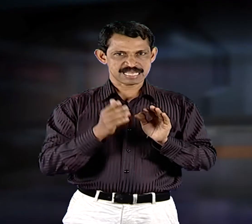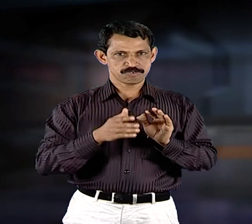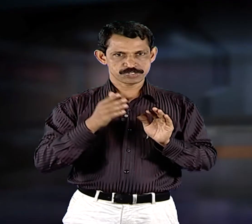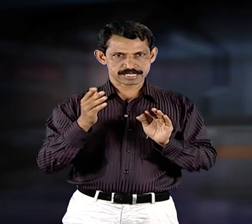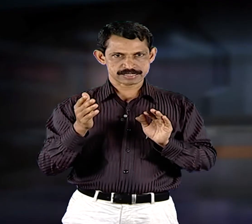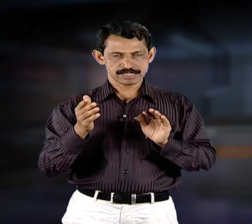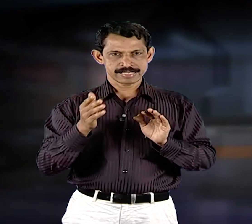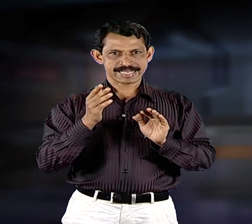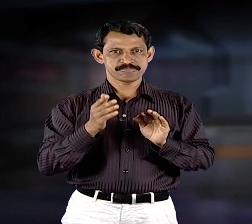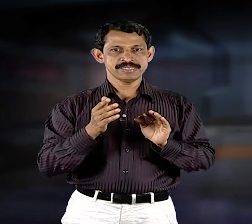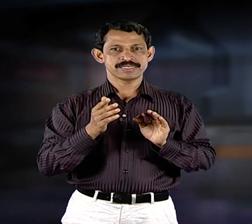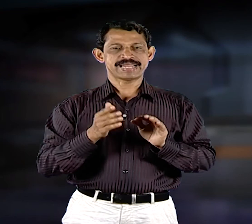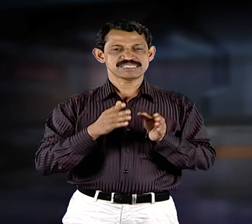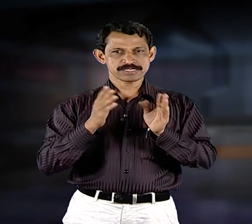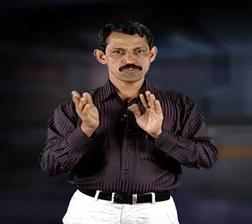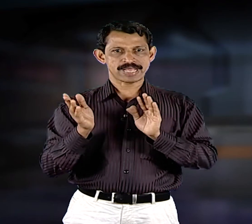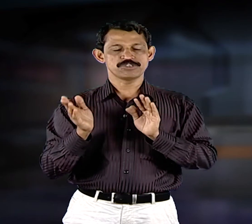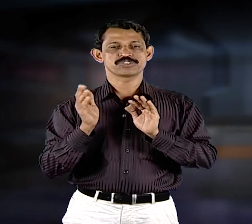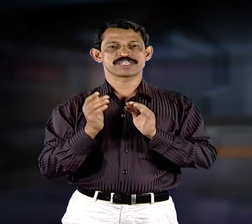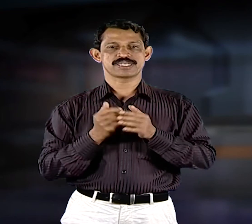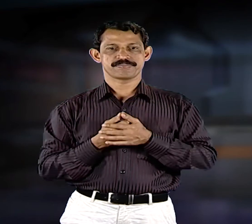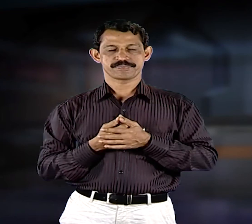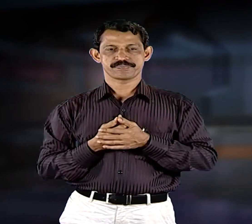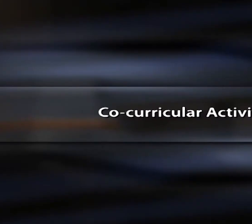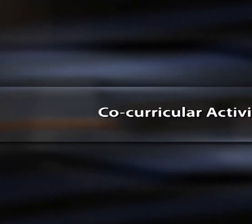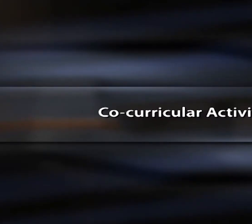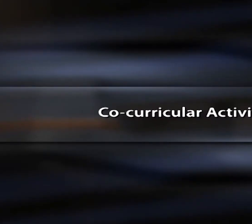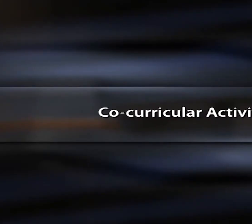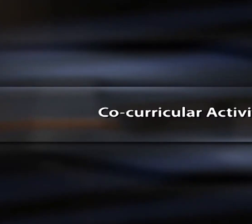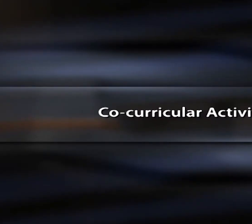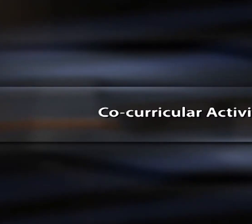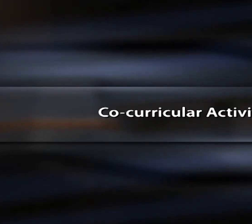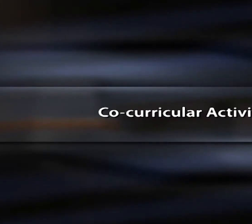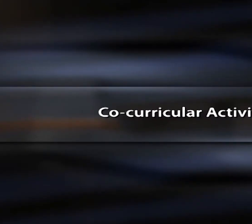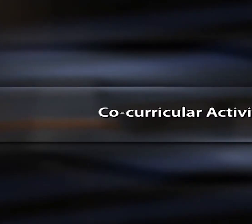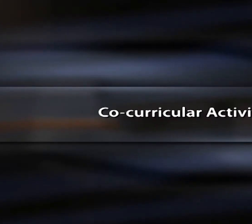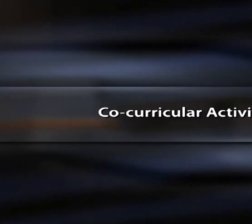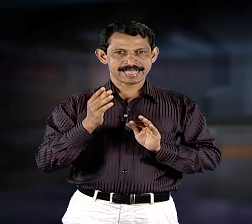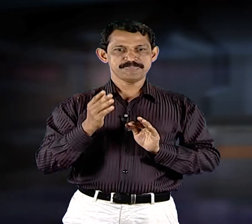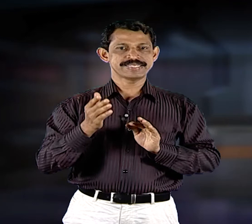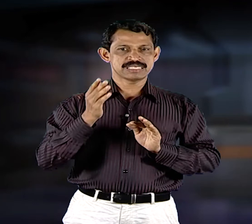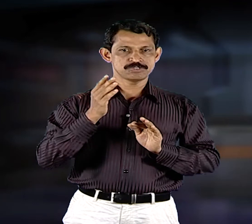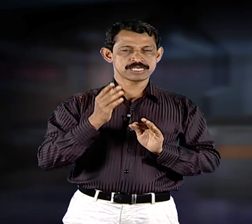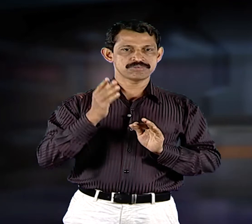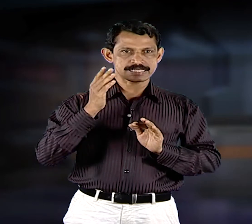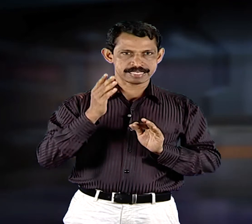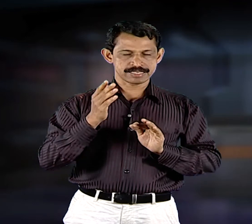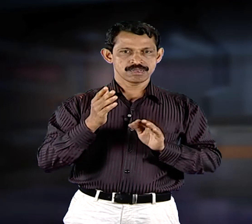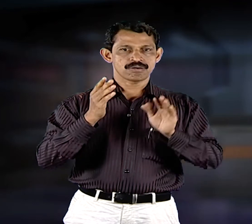of education can be an aspect of value education. Co-curricular activities help an individual to attain